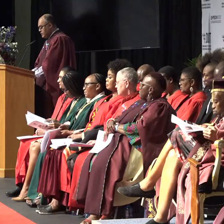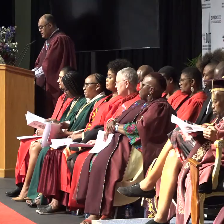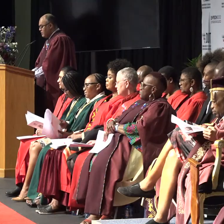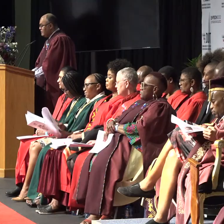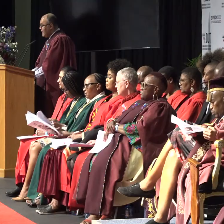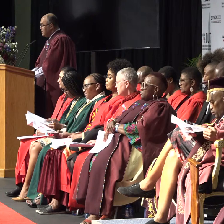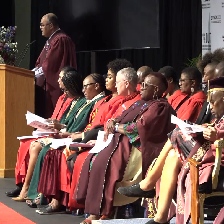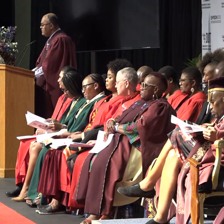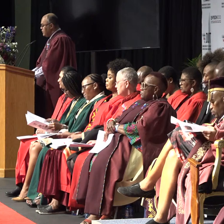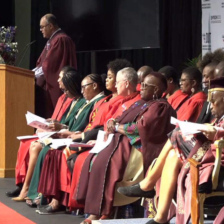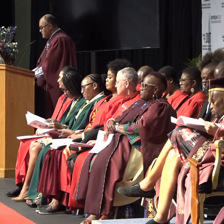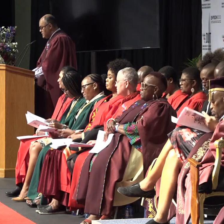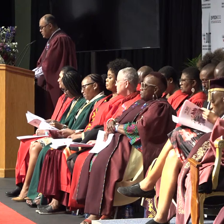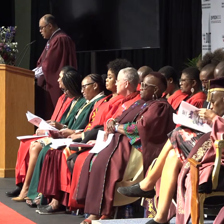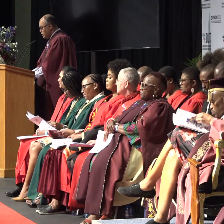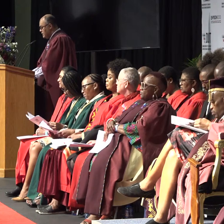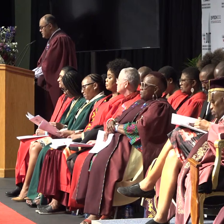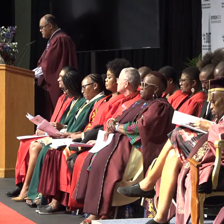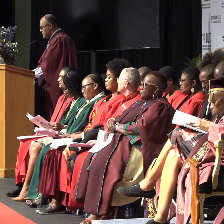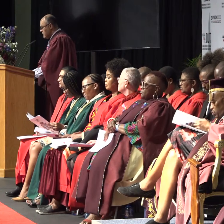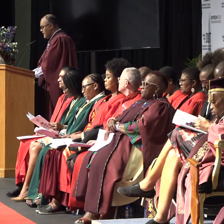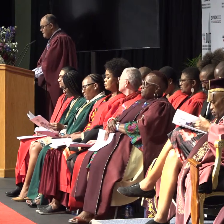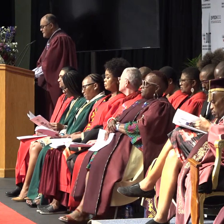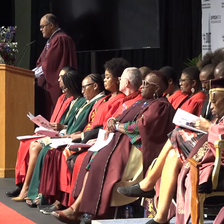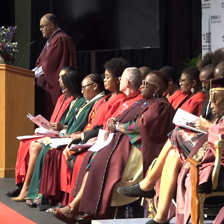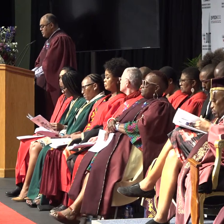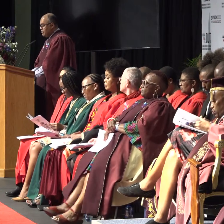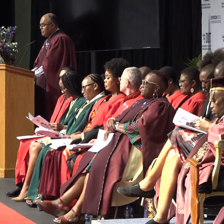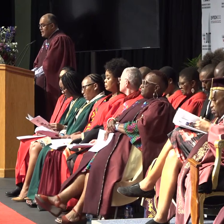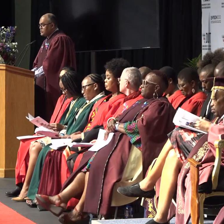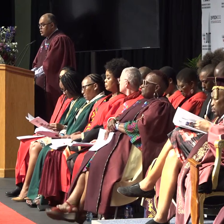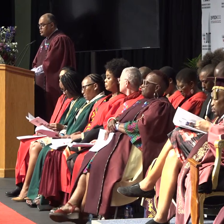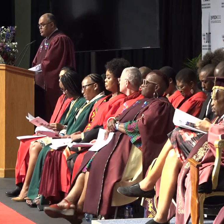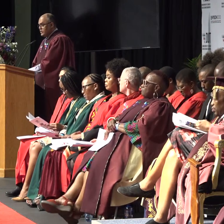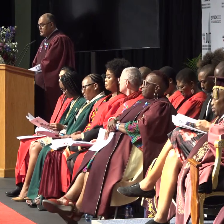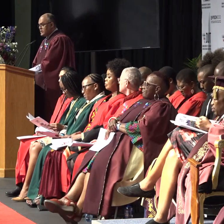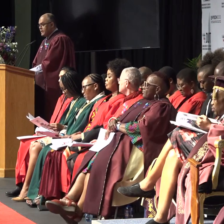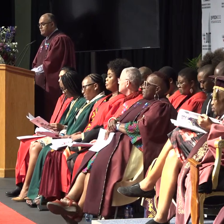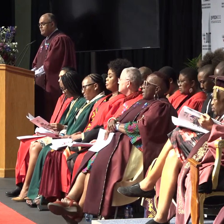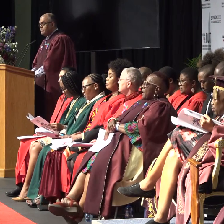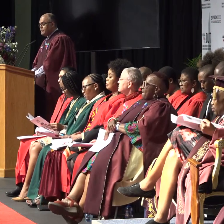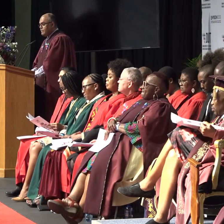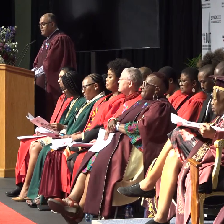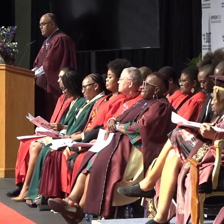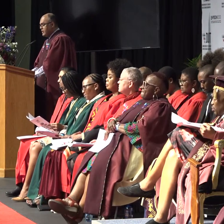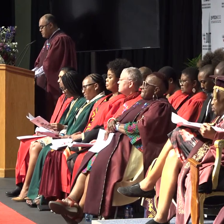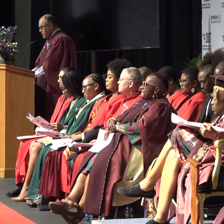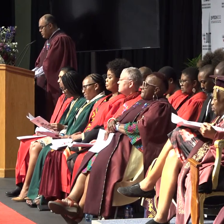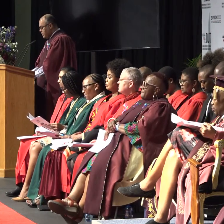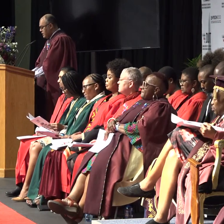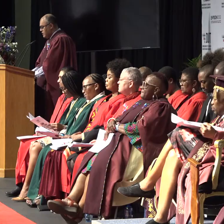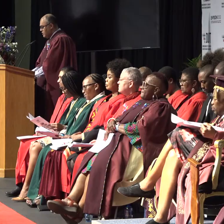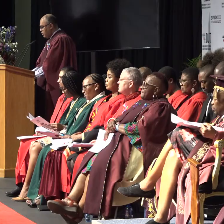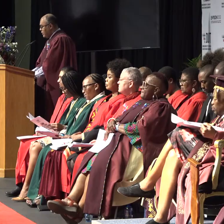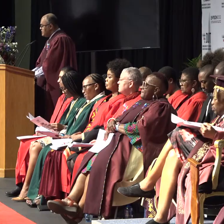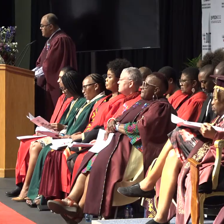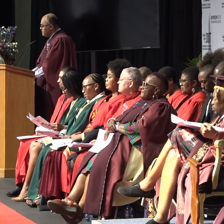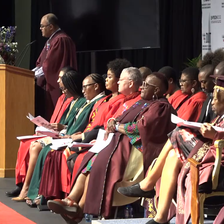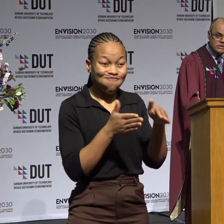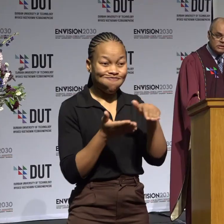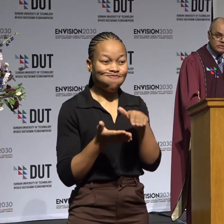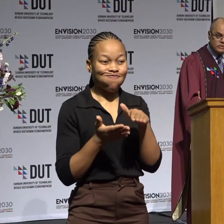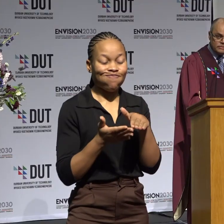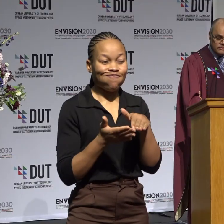honor our family, friends, and colleagues who have passed on during this time. May their memory always